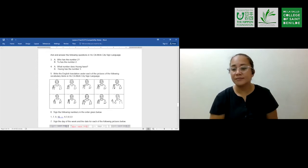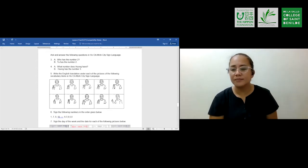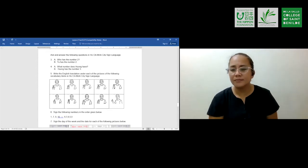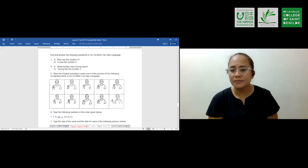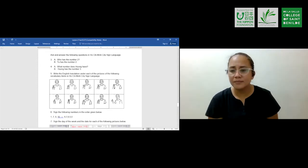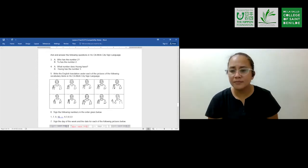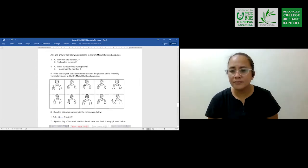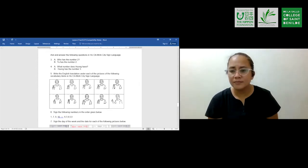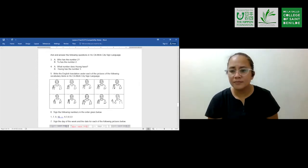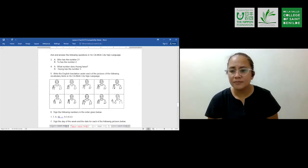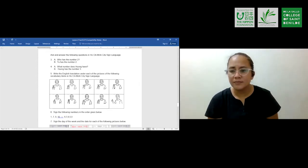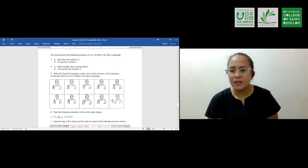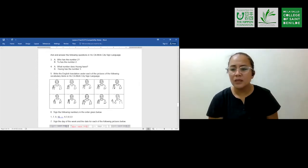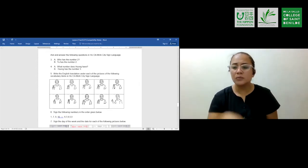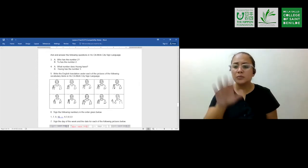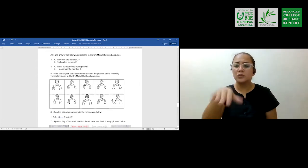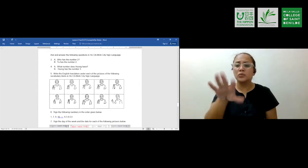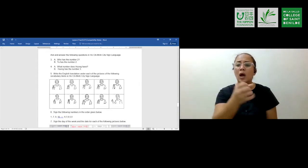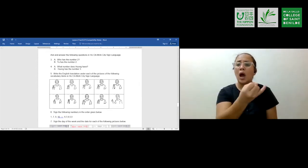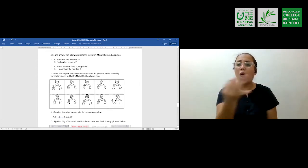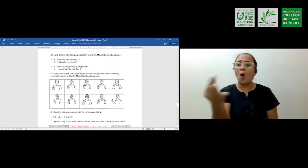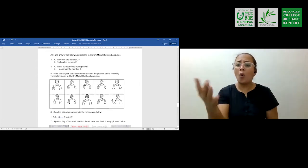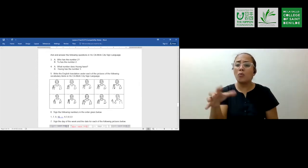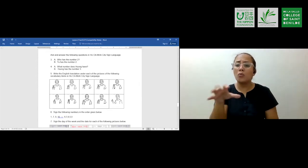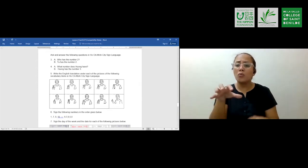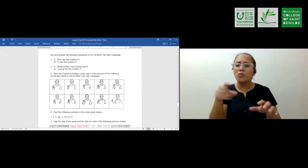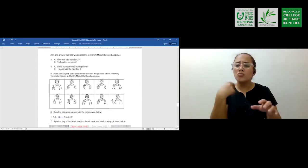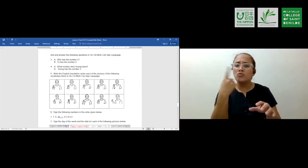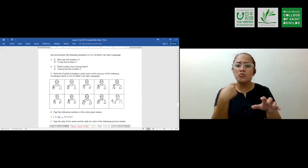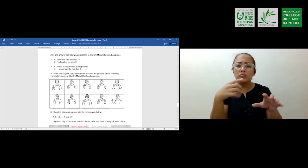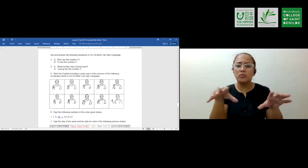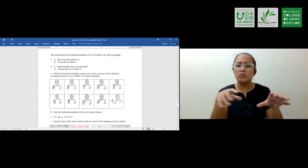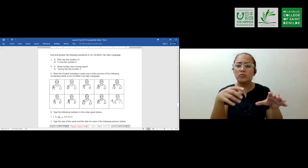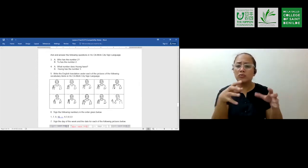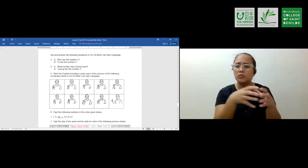how many people worked on the lesson? I think it was